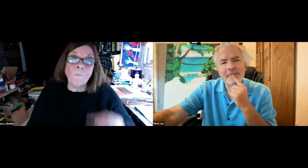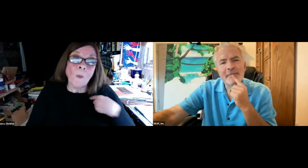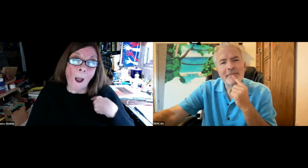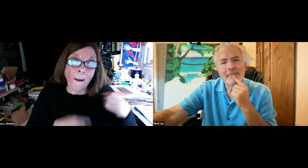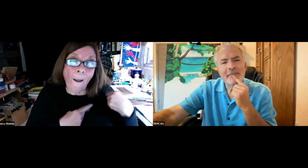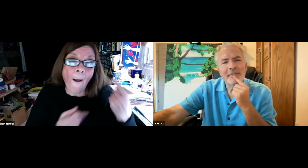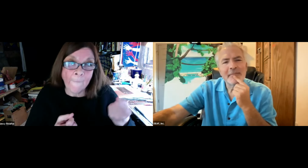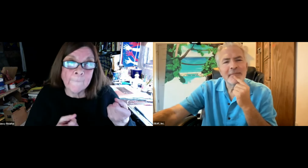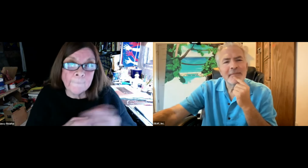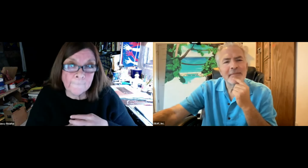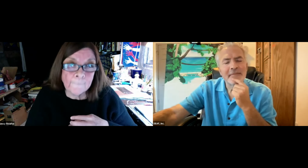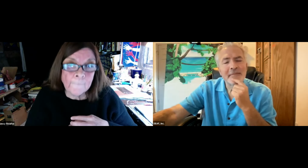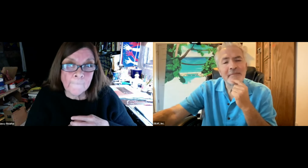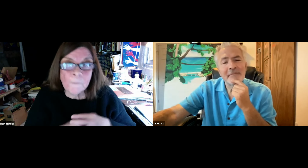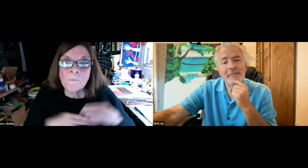that your focus?